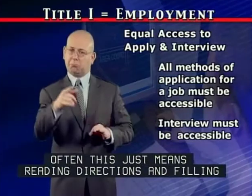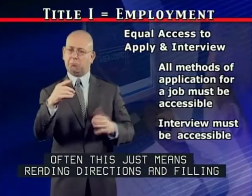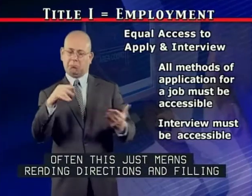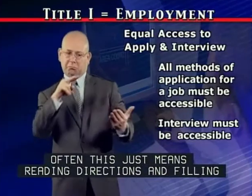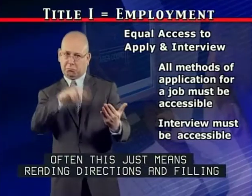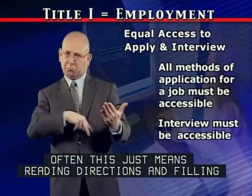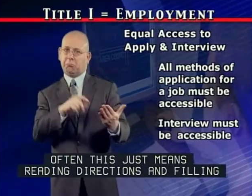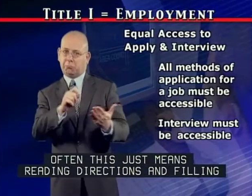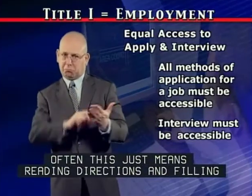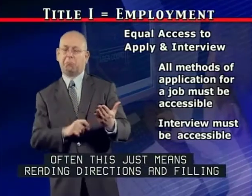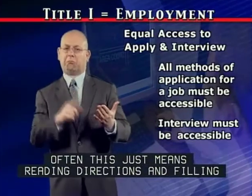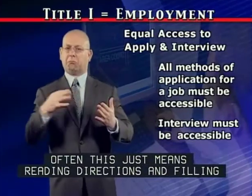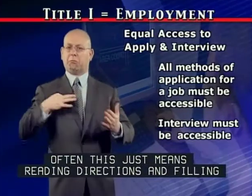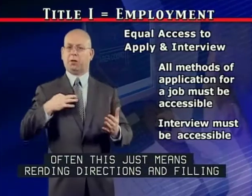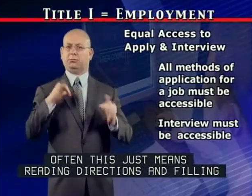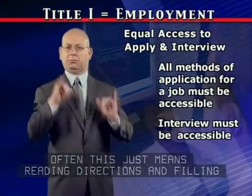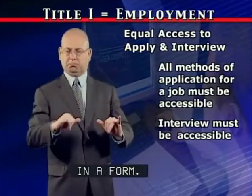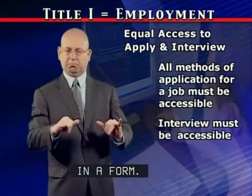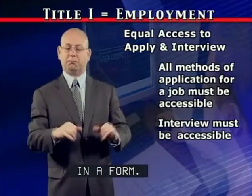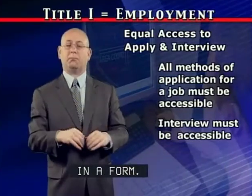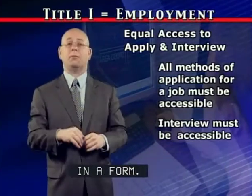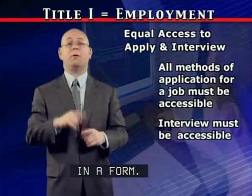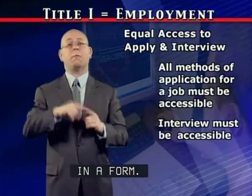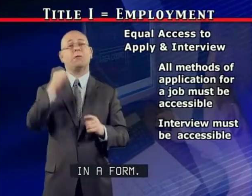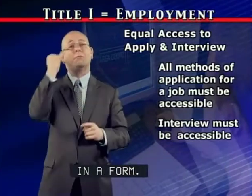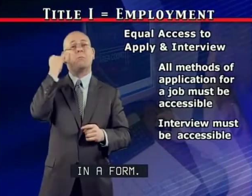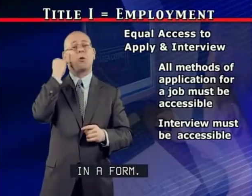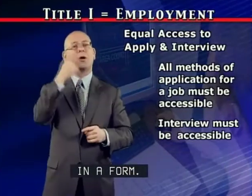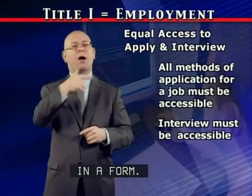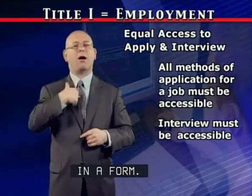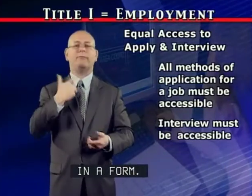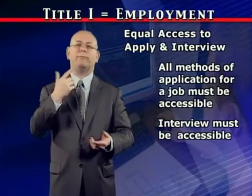Often, this just means reading directions and filling in a form.